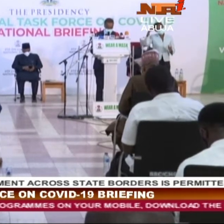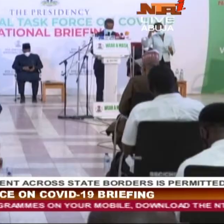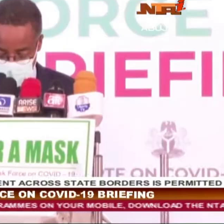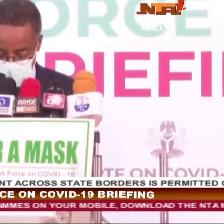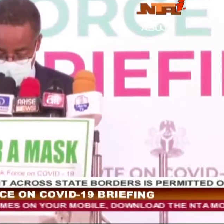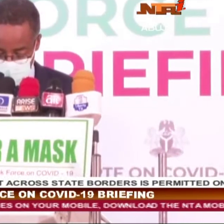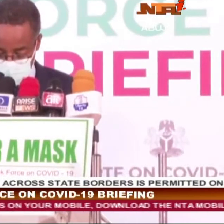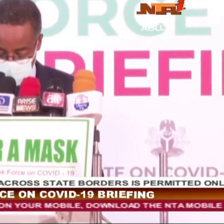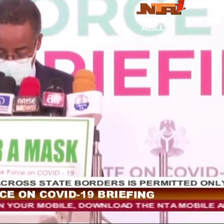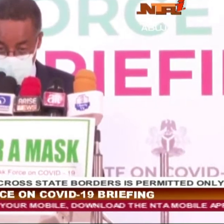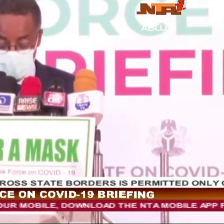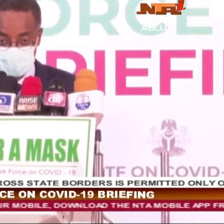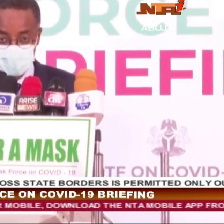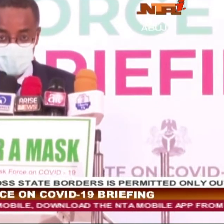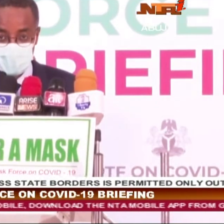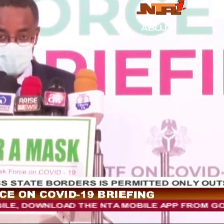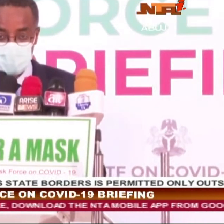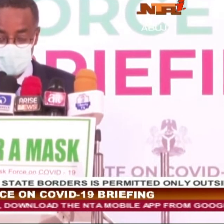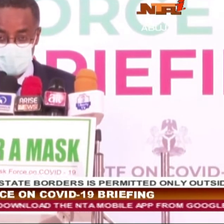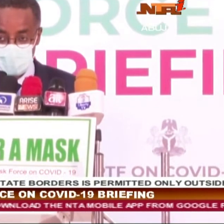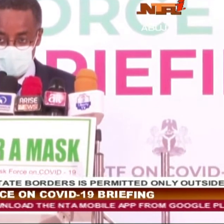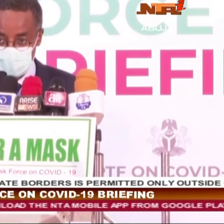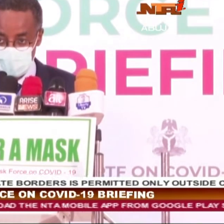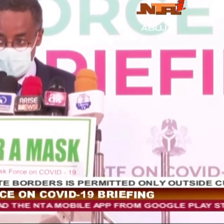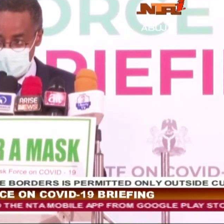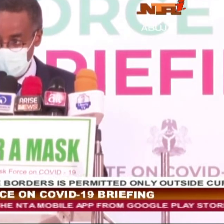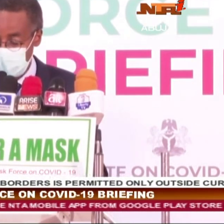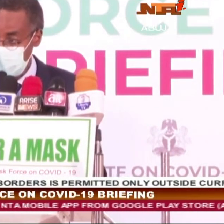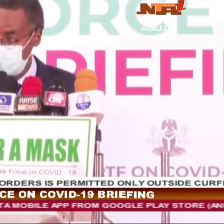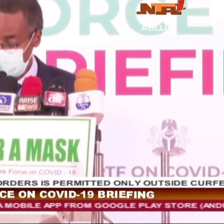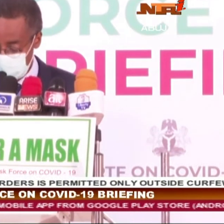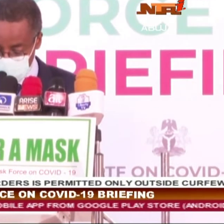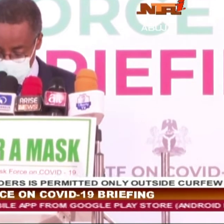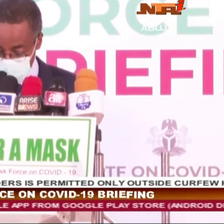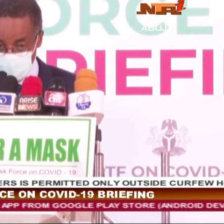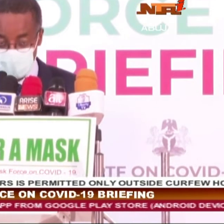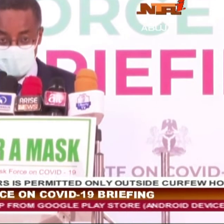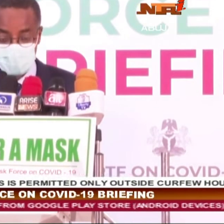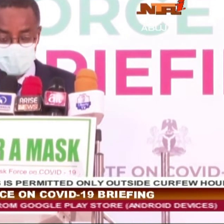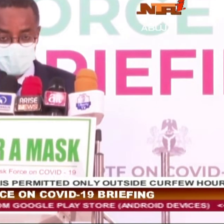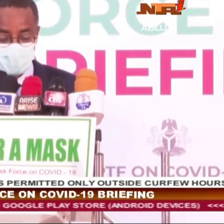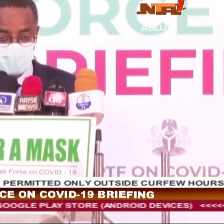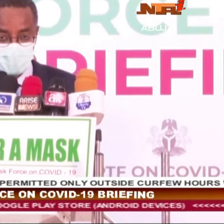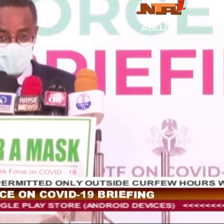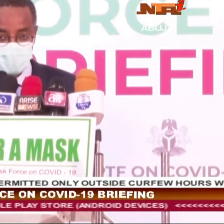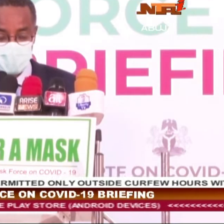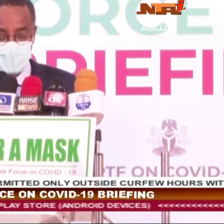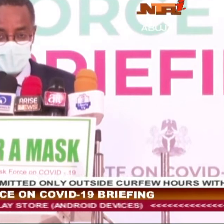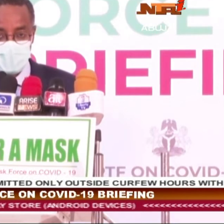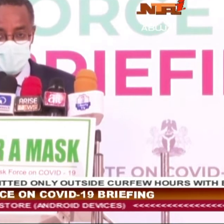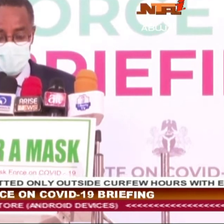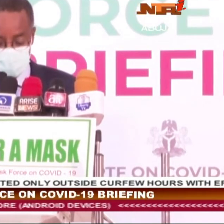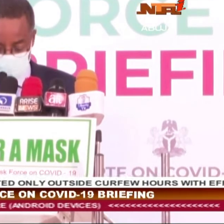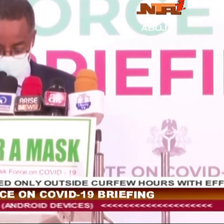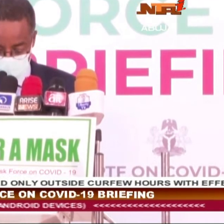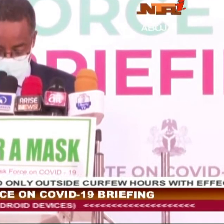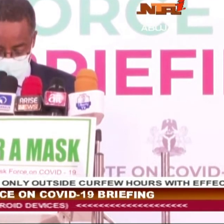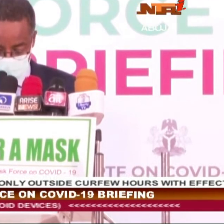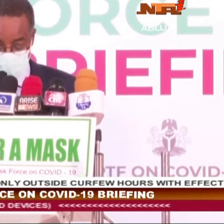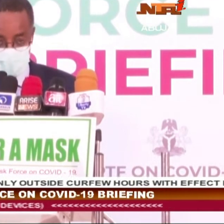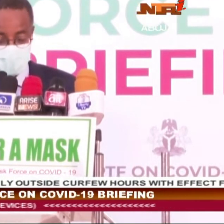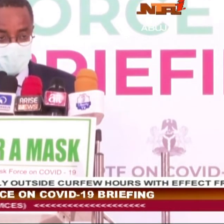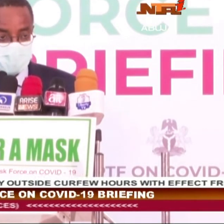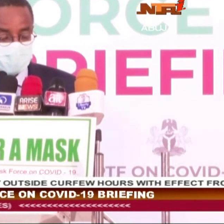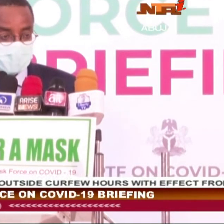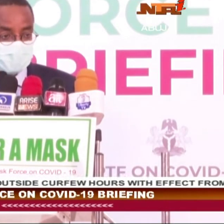You cannot lock down local governments without working with the states. We have identified these local governments. Some of them have issues to do